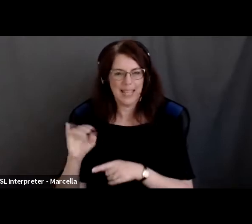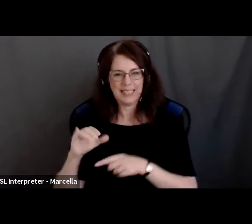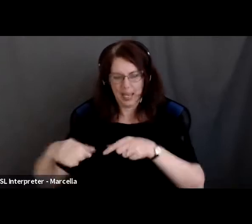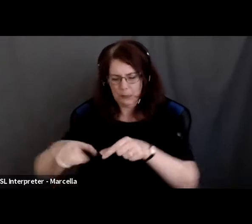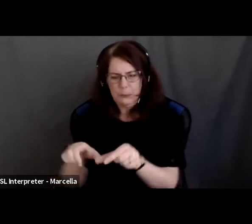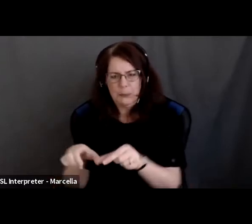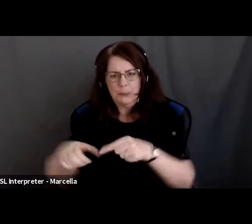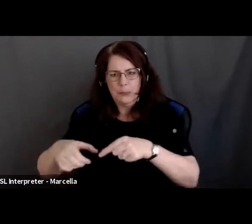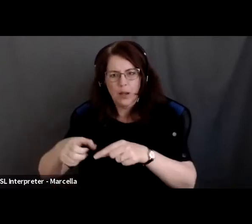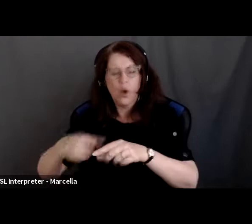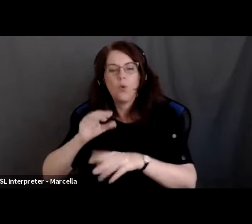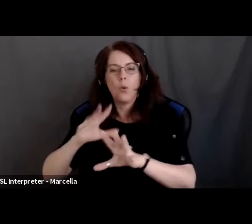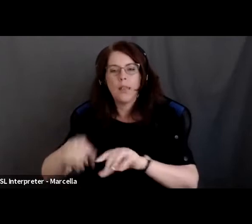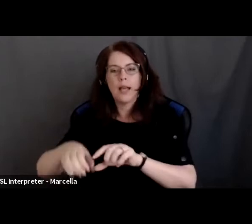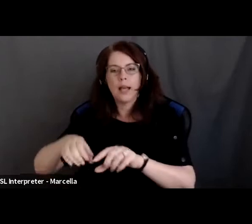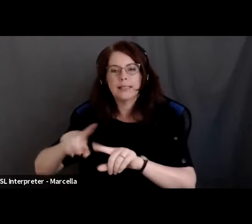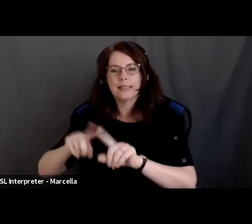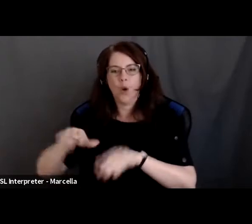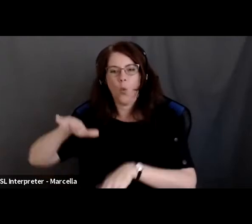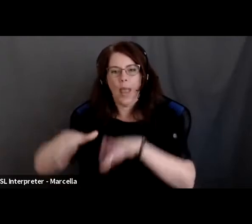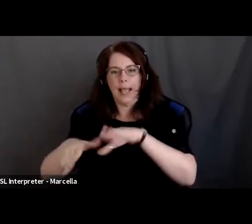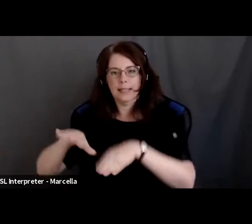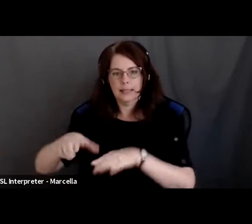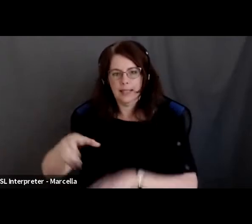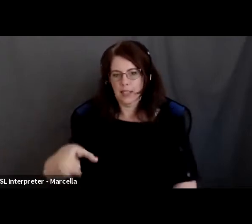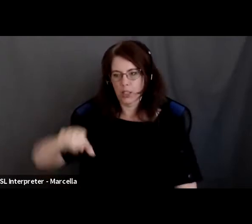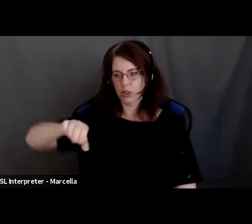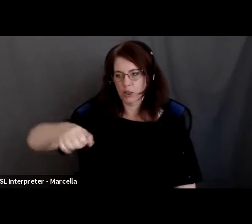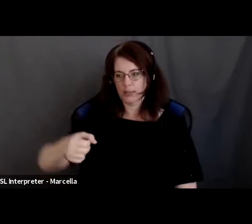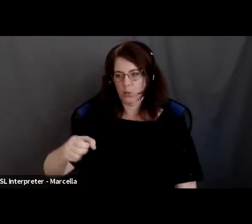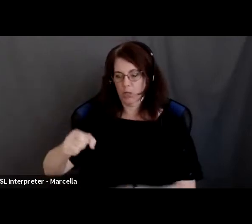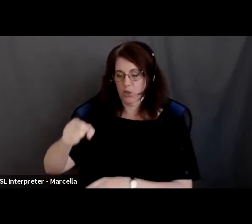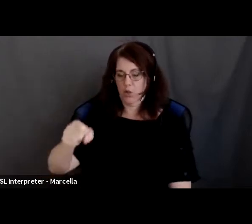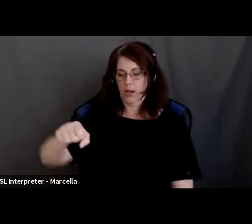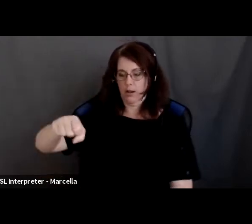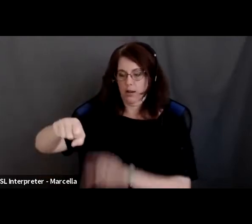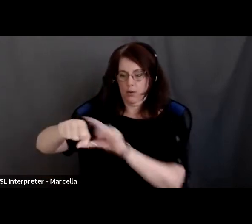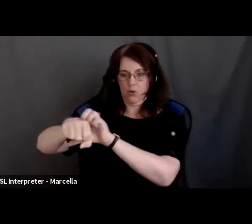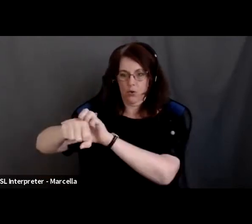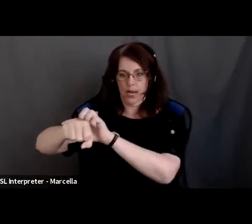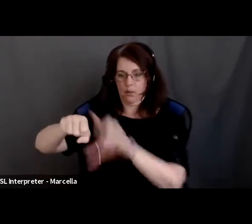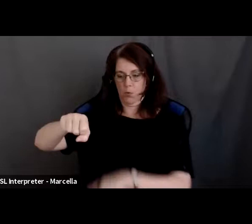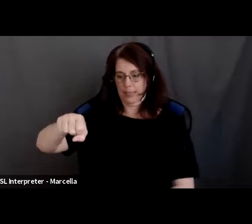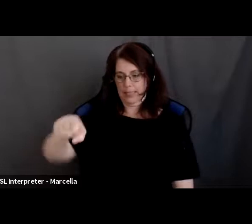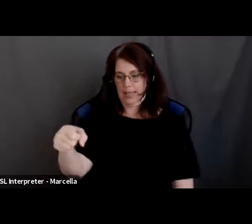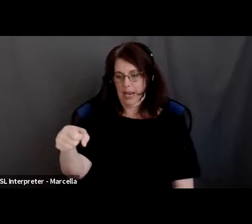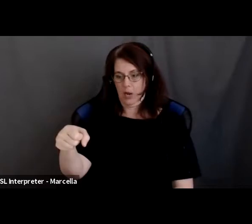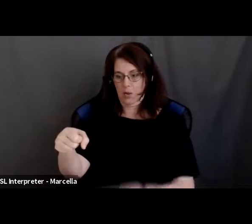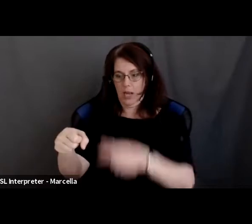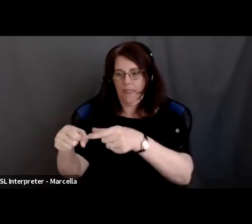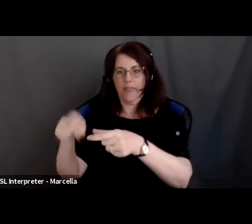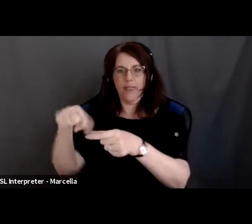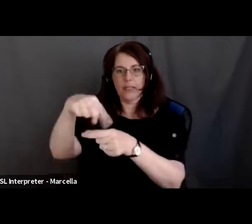had the counterweight on it. This calibrates to a person's movement so that when your hand moves down, the spoon will